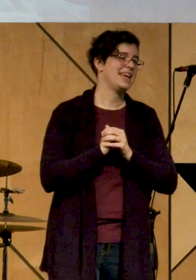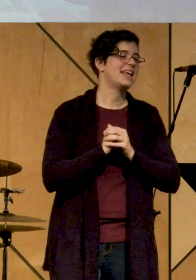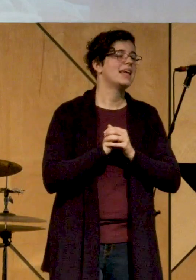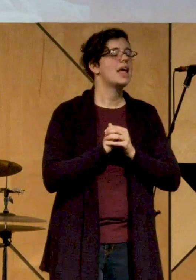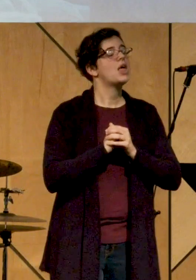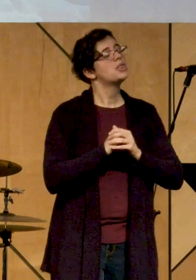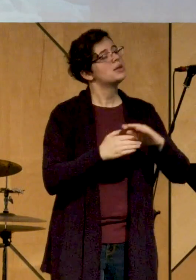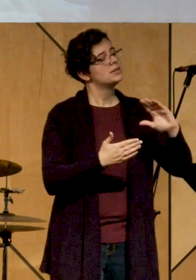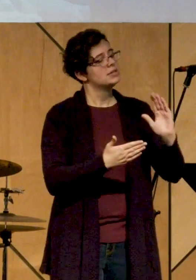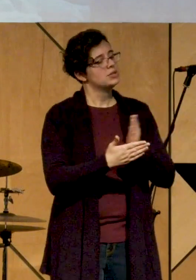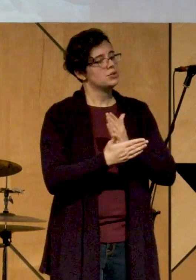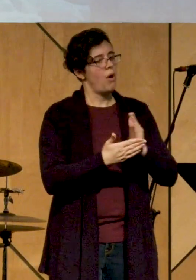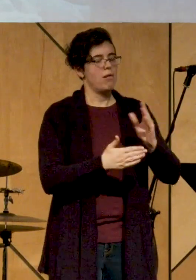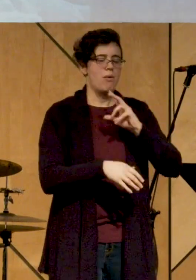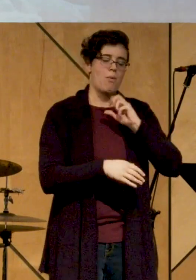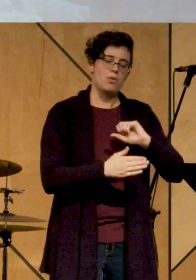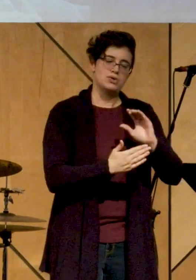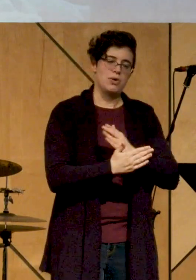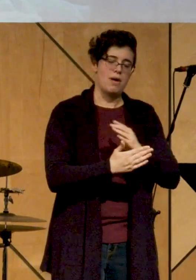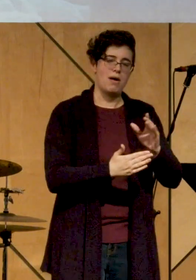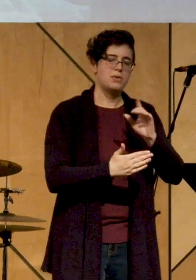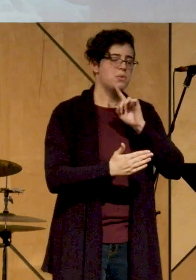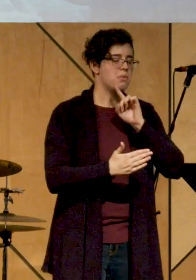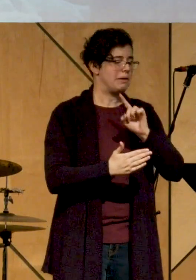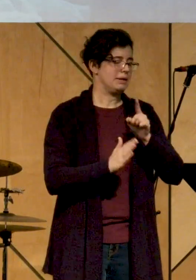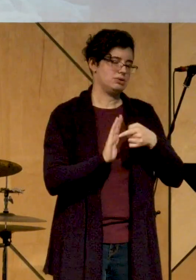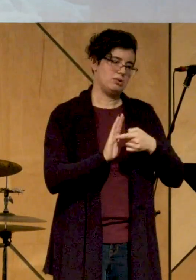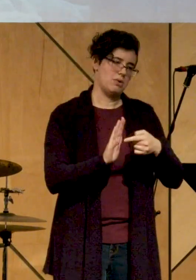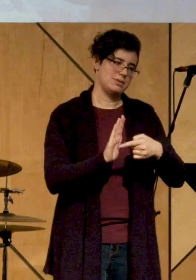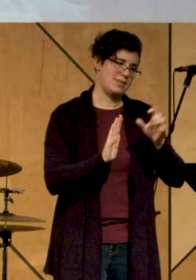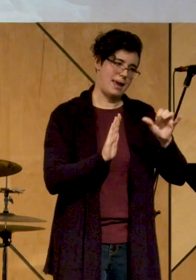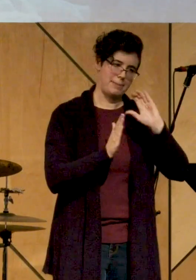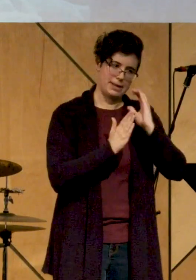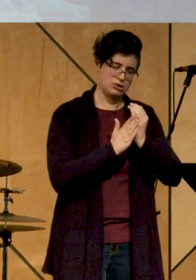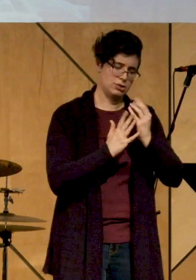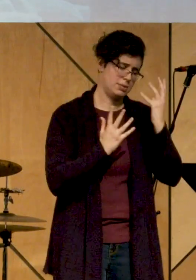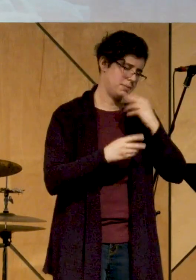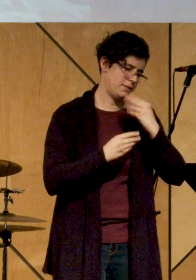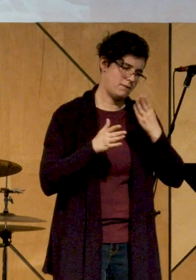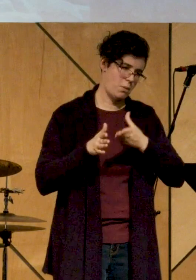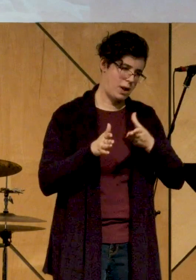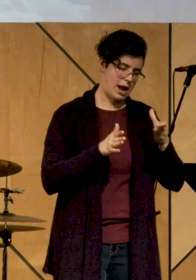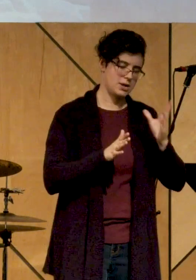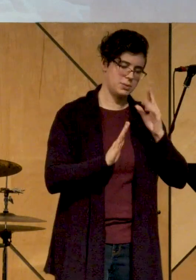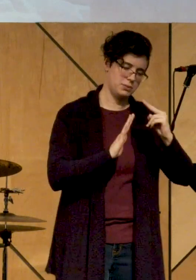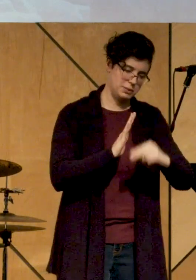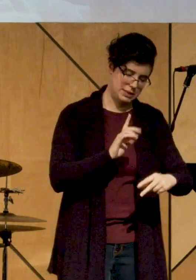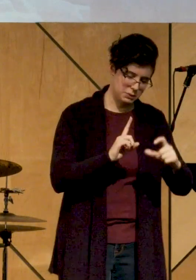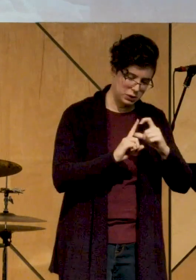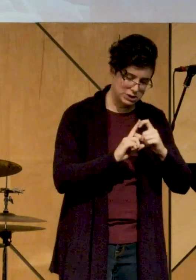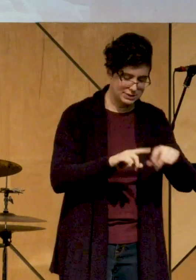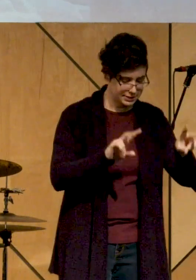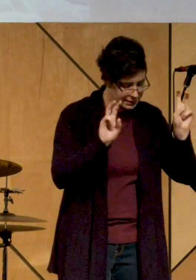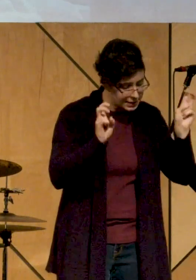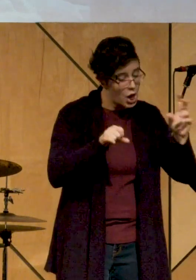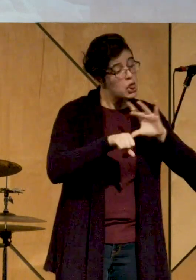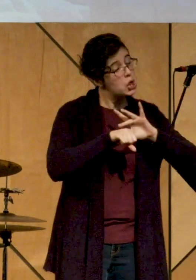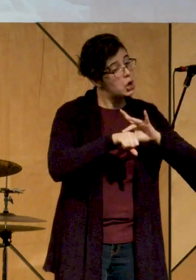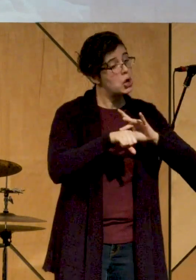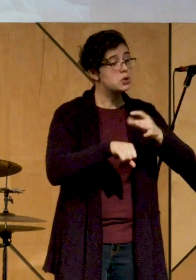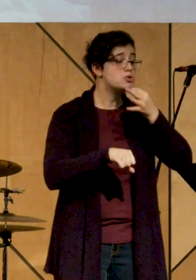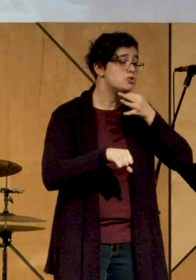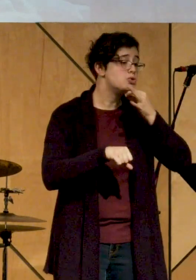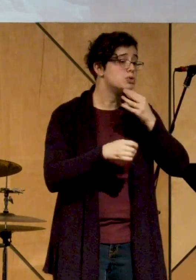There's a hymn that I think captures this idea beautifully. Let me read the words. "The earth shall